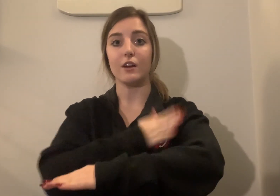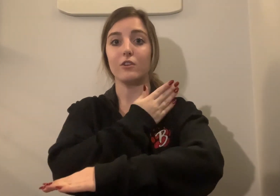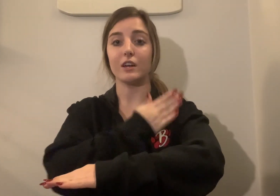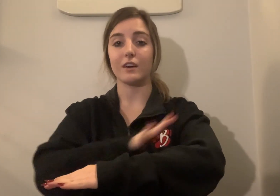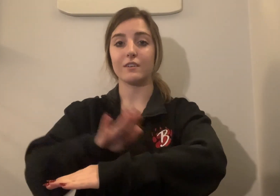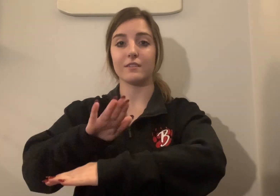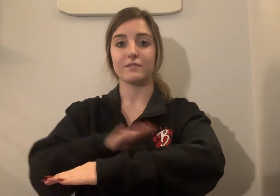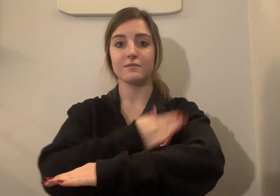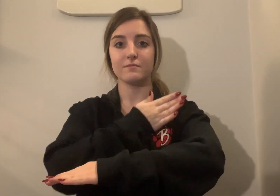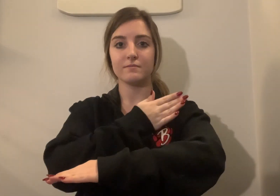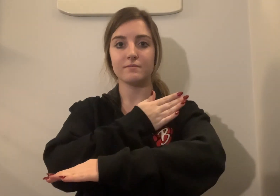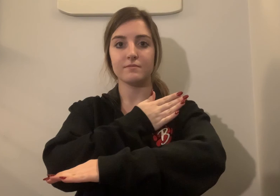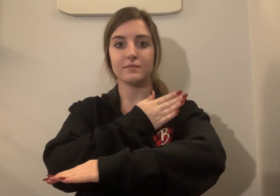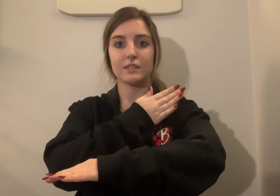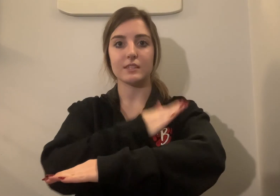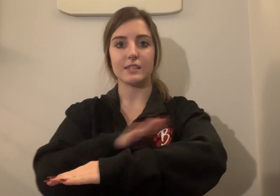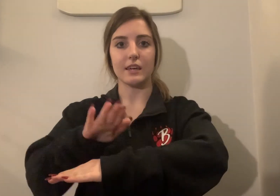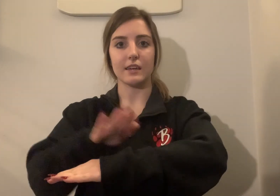caroling. Singing.